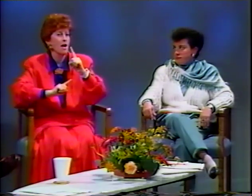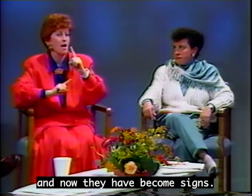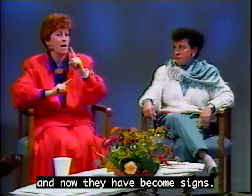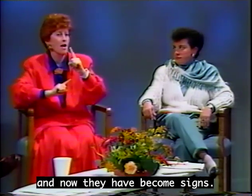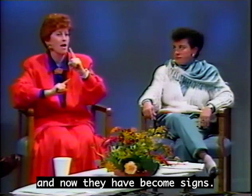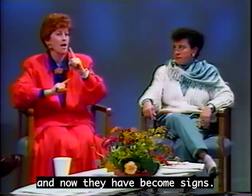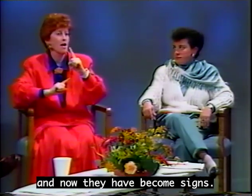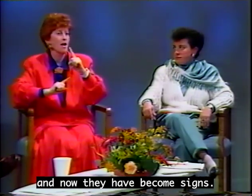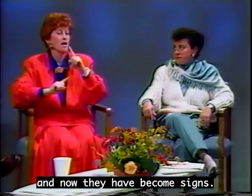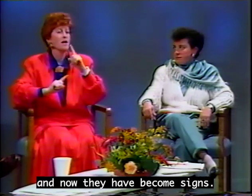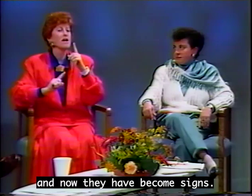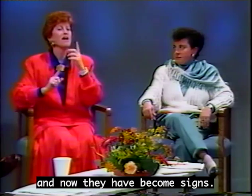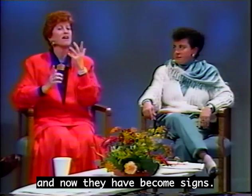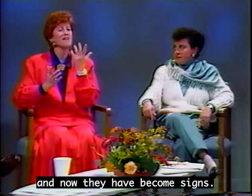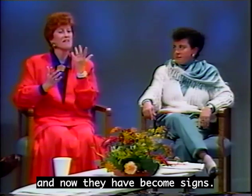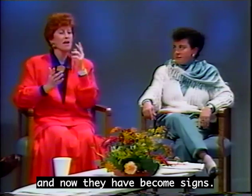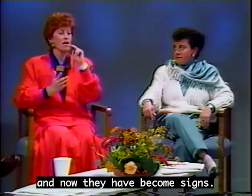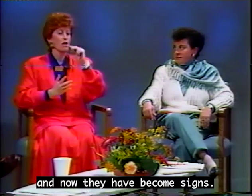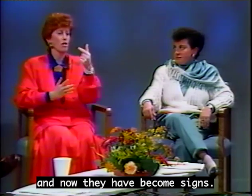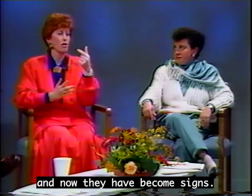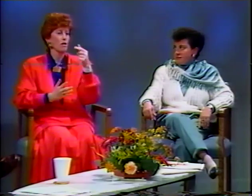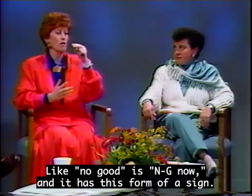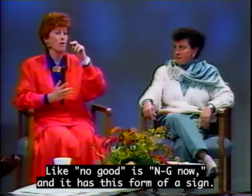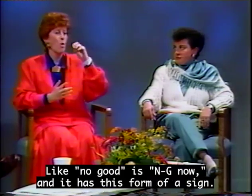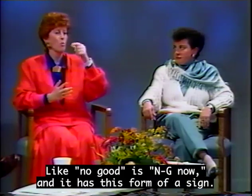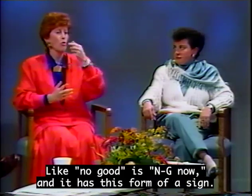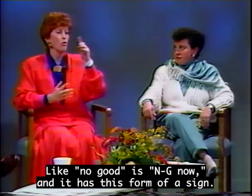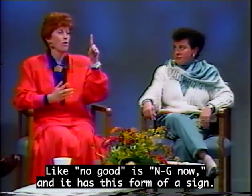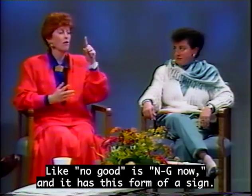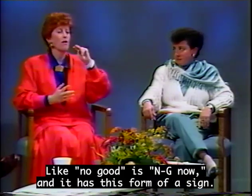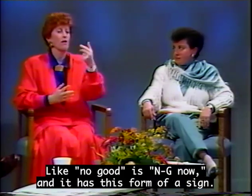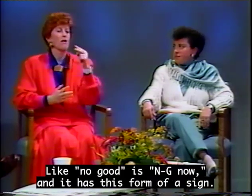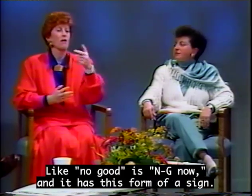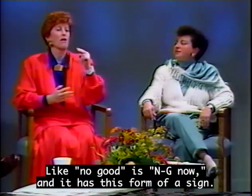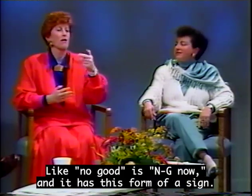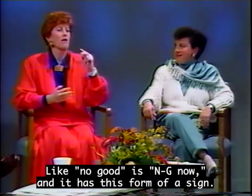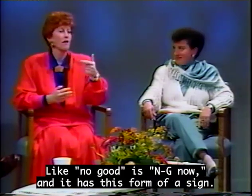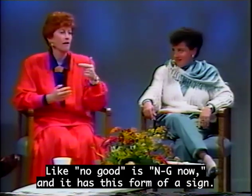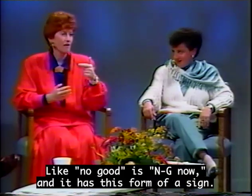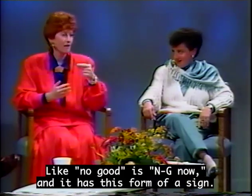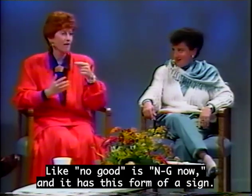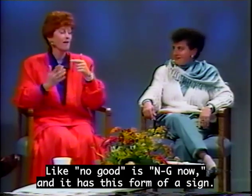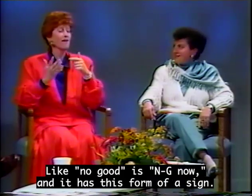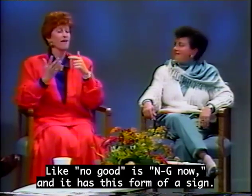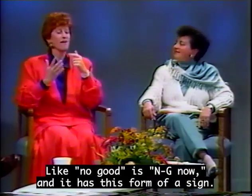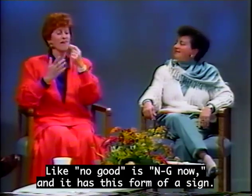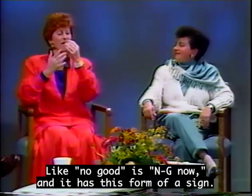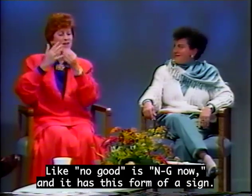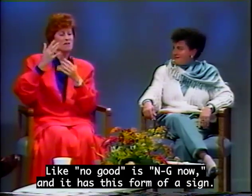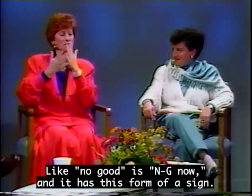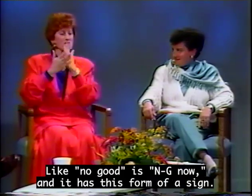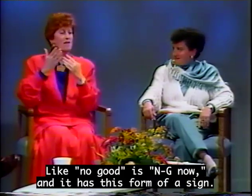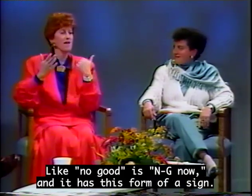fingerspelled, and now they have become signs. Like, no good is NG now, and it has this form of a